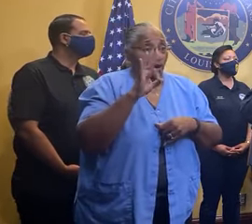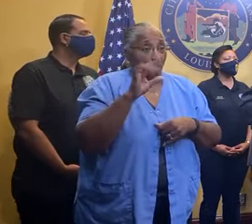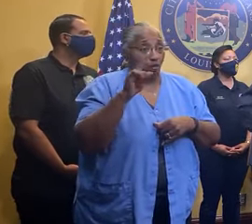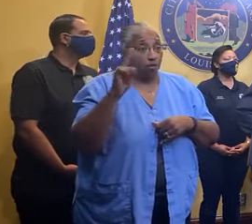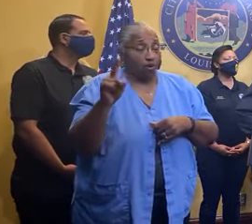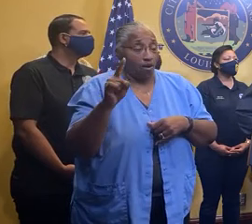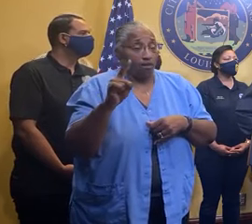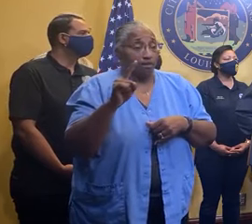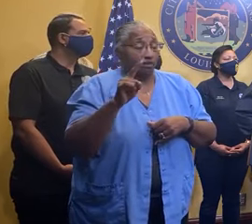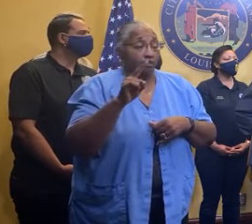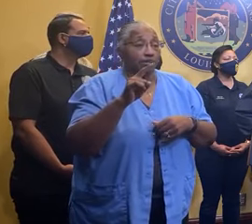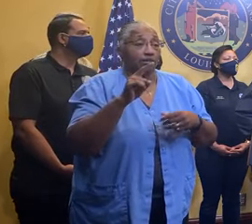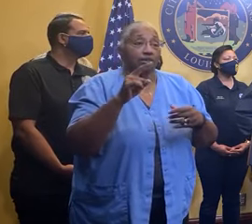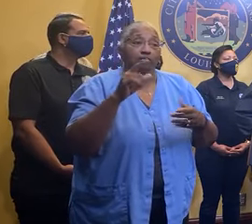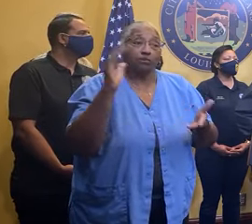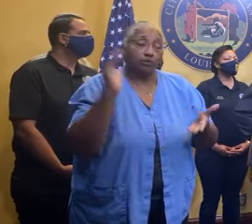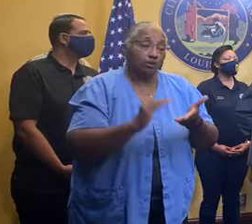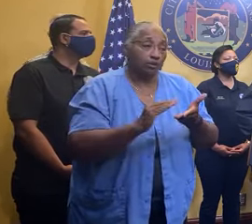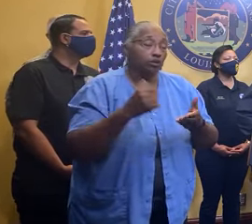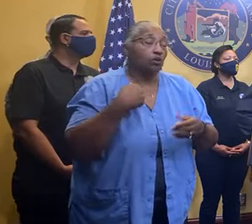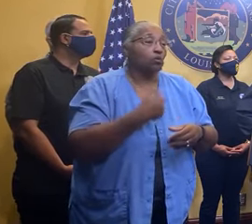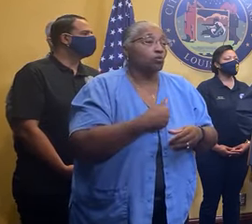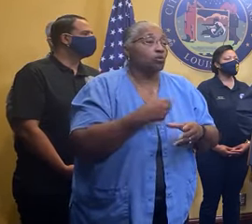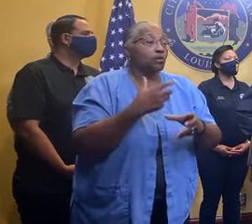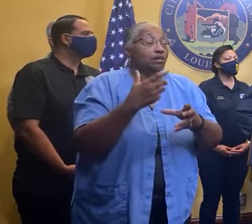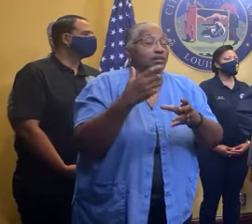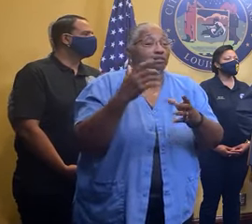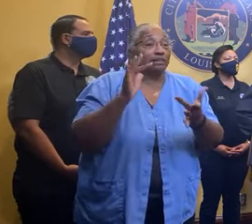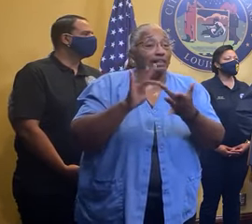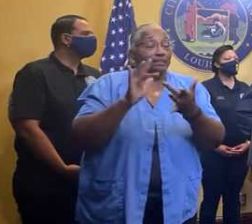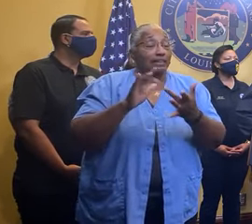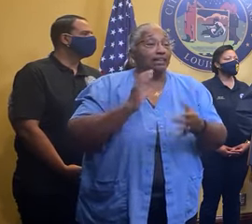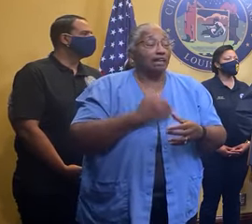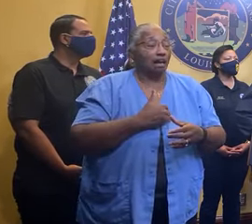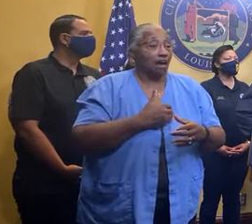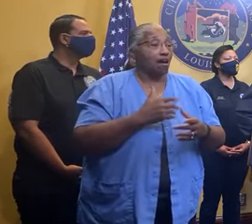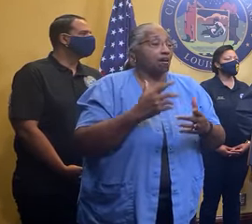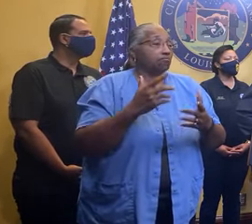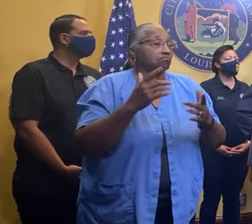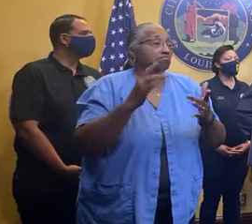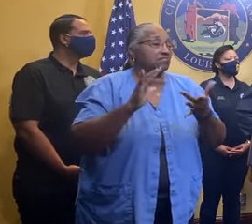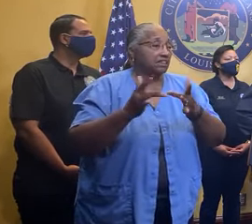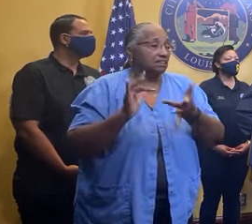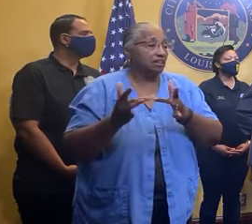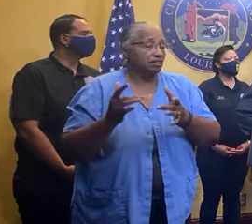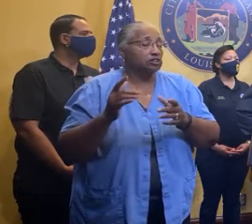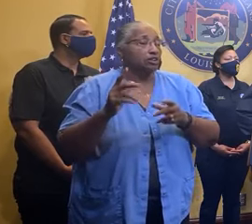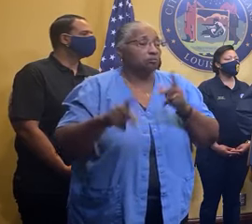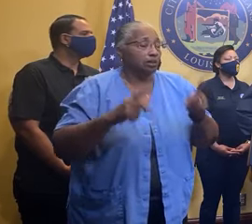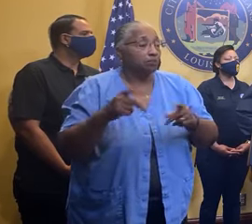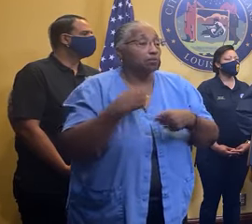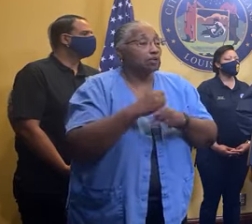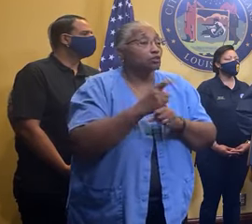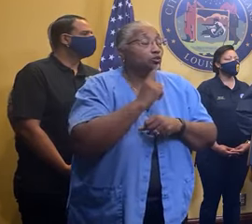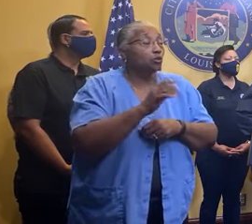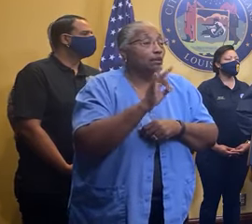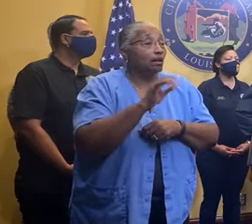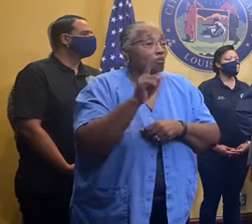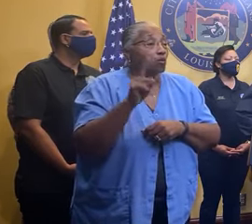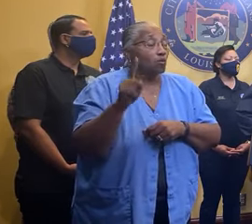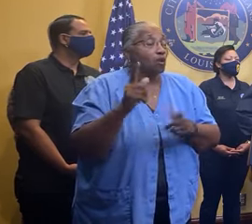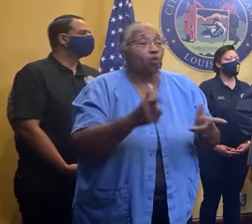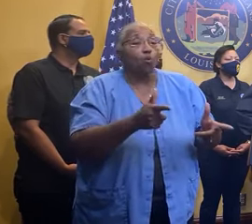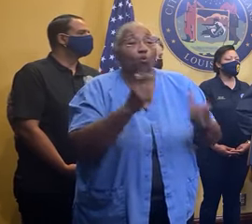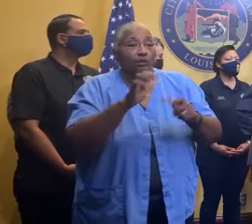begin to drop. We've engaged our technology partners and our state and federal regulators to ensure that 911 service could